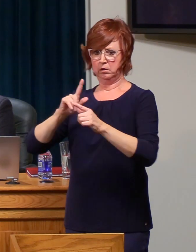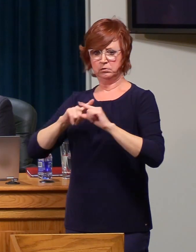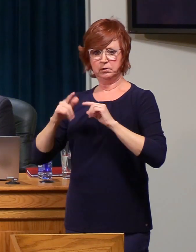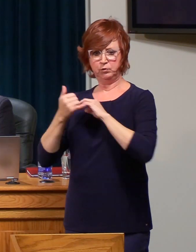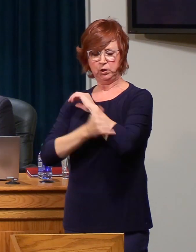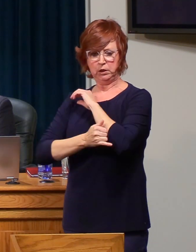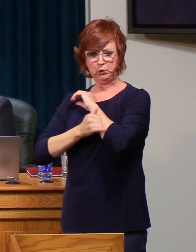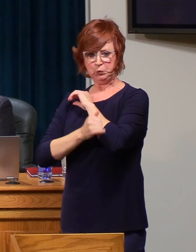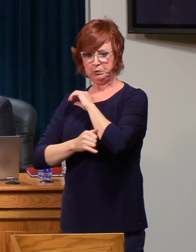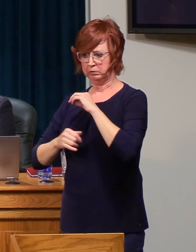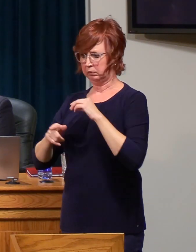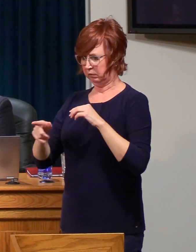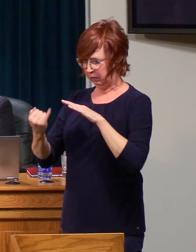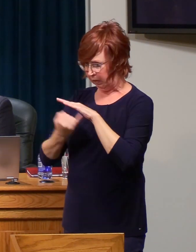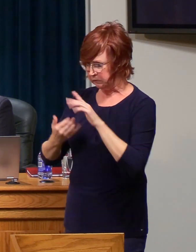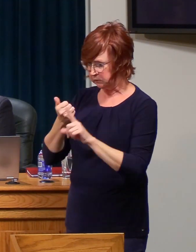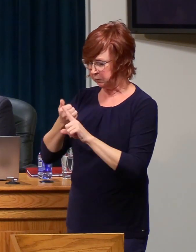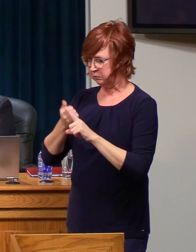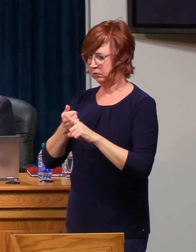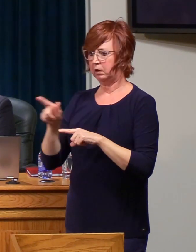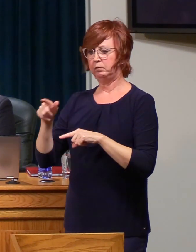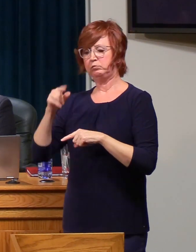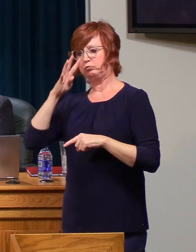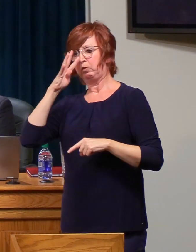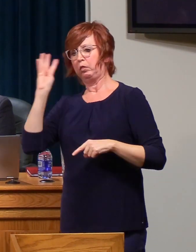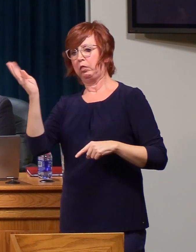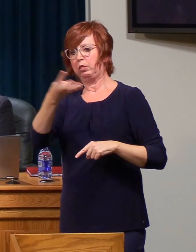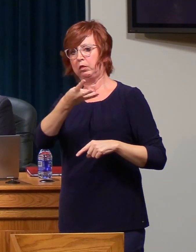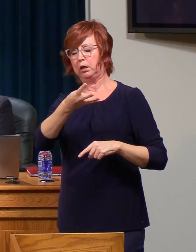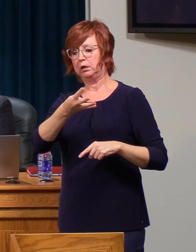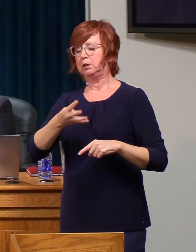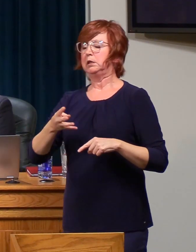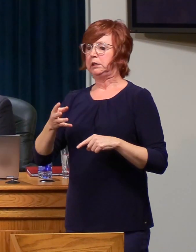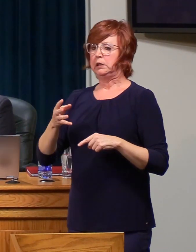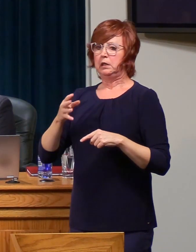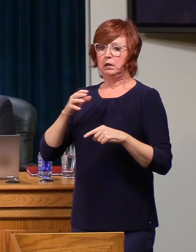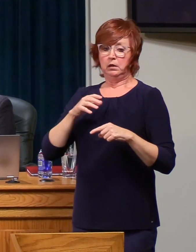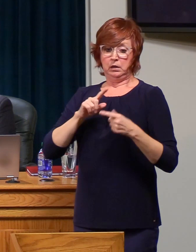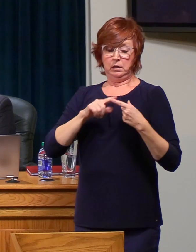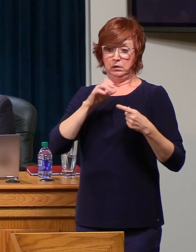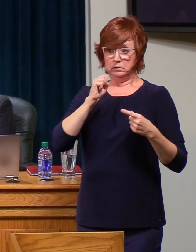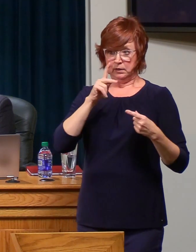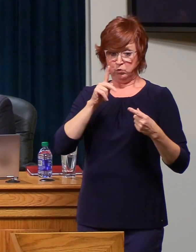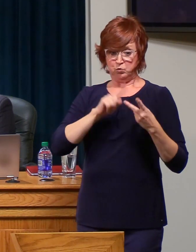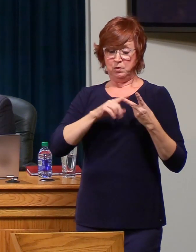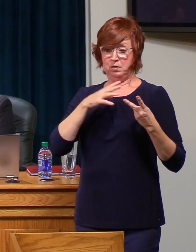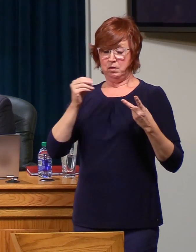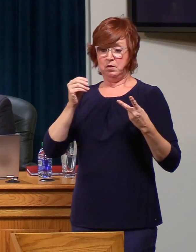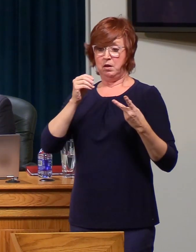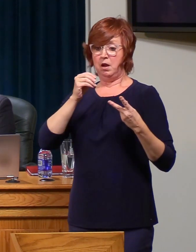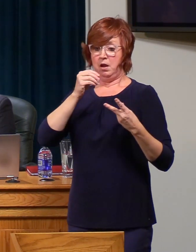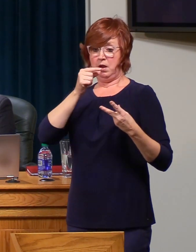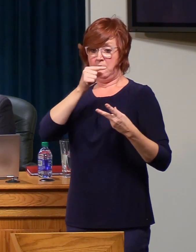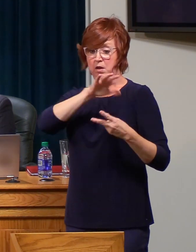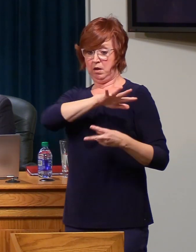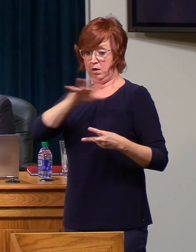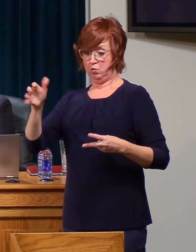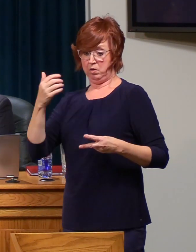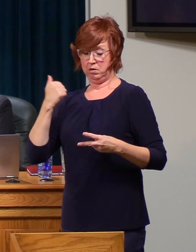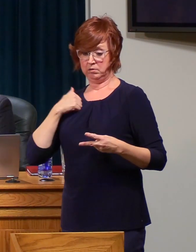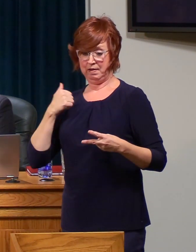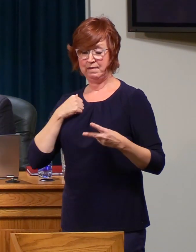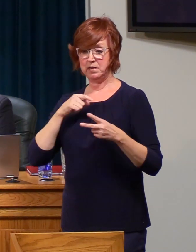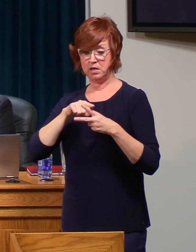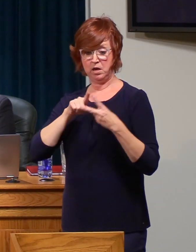of the COVID-19 cases in Saskatchewan and most of the COVID-19 cases across Canada are due to and related